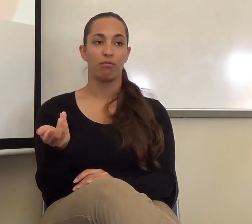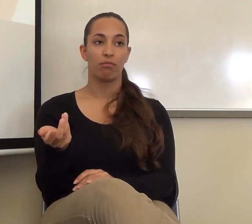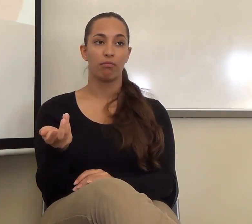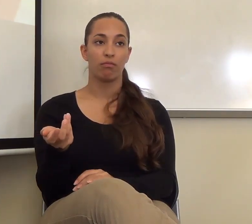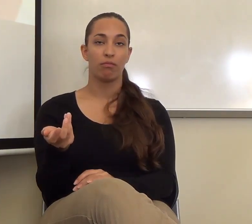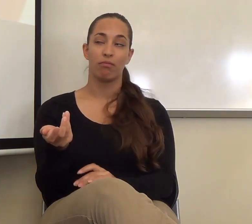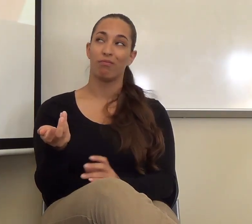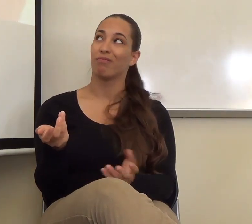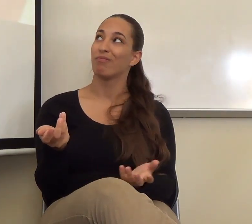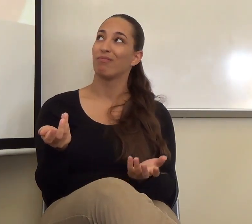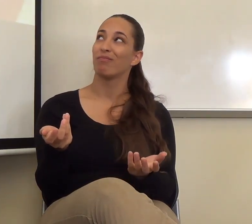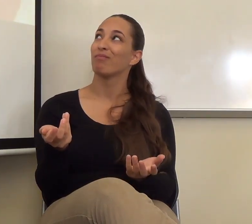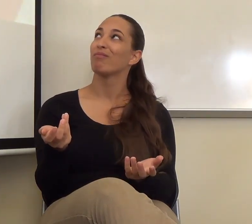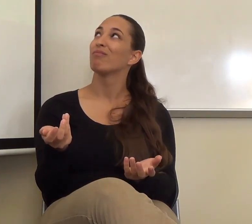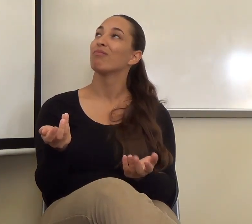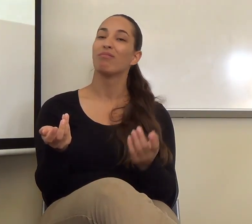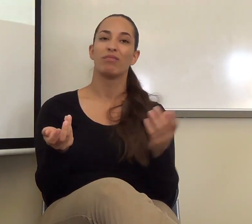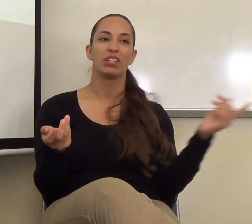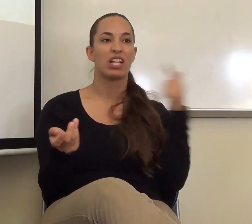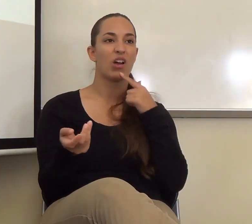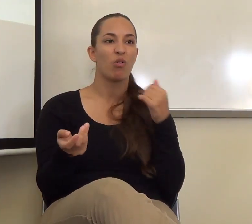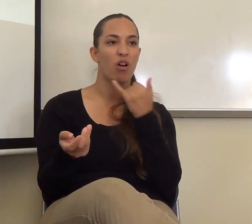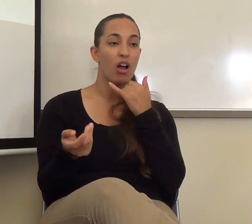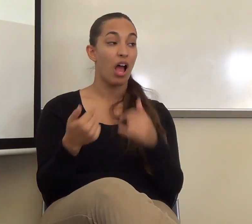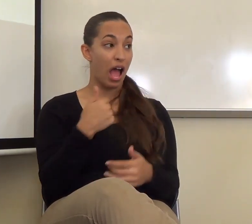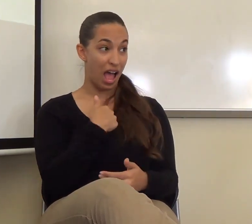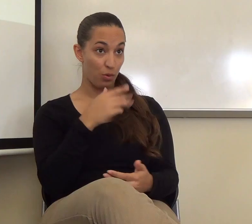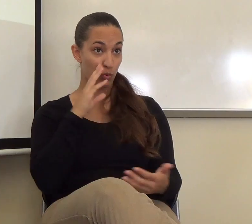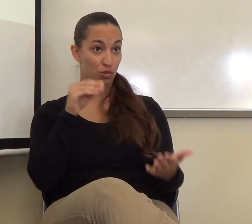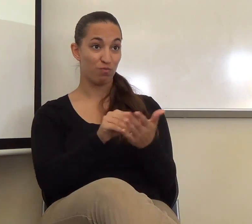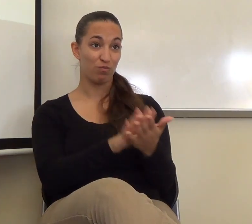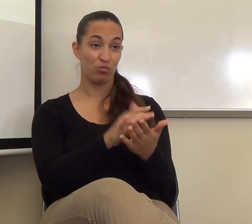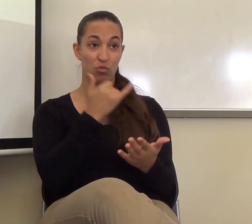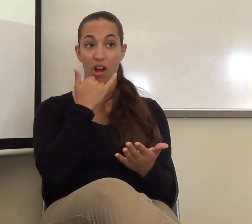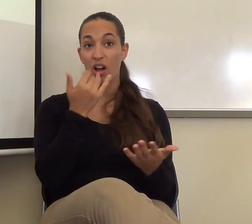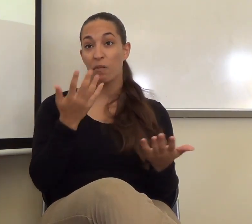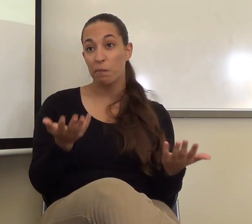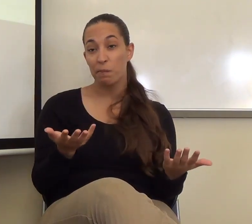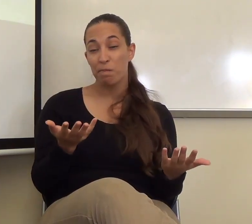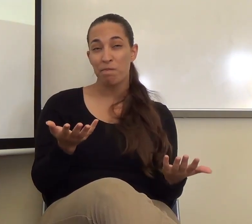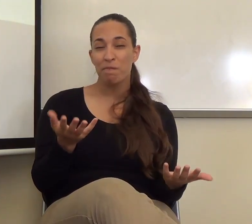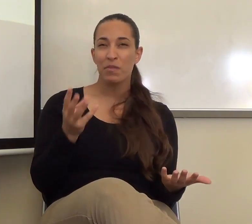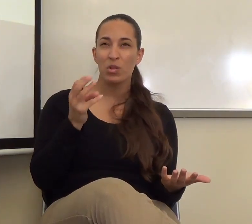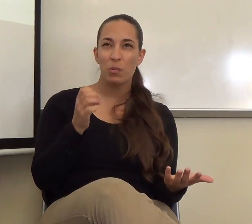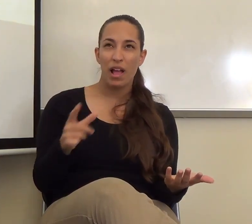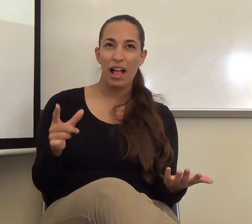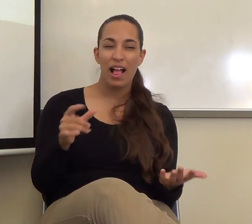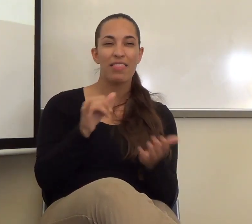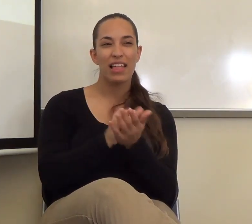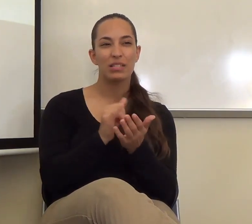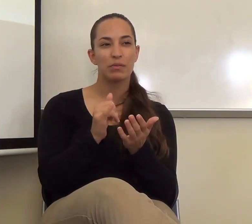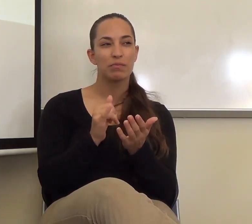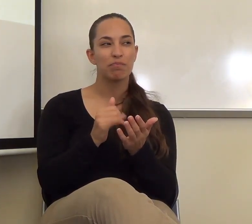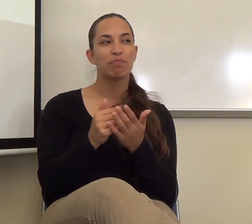It's too big. Wrong. Would I mark that wrong? Yeah. Well, that's my next You're not listening. thing. What did he